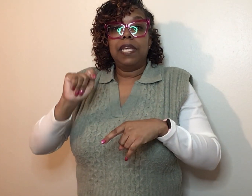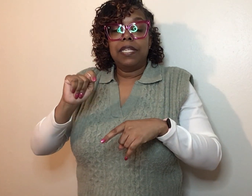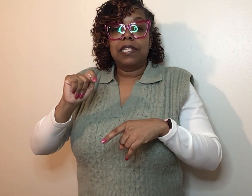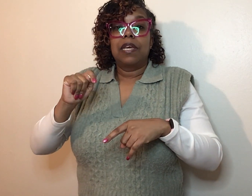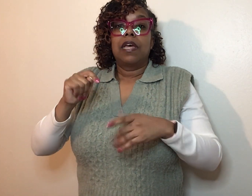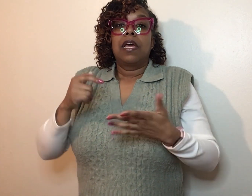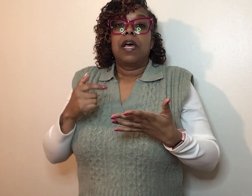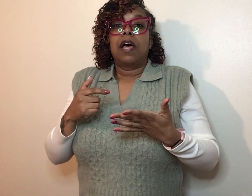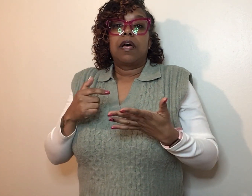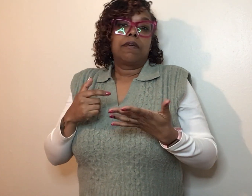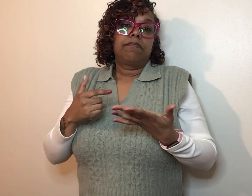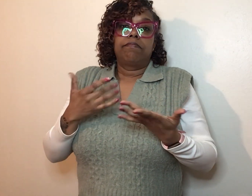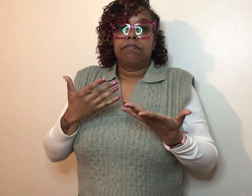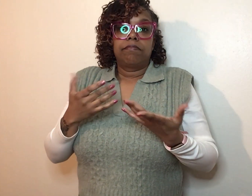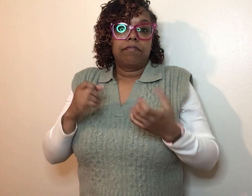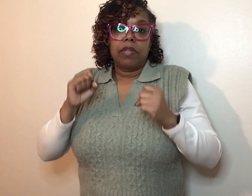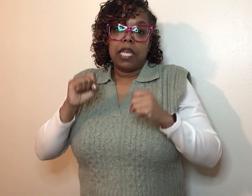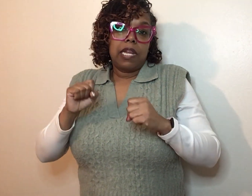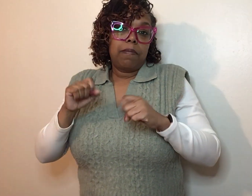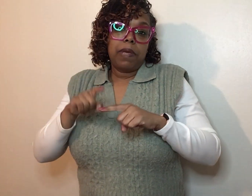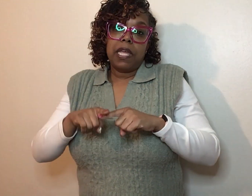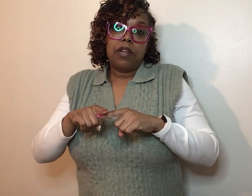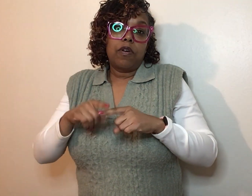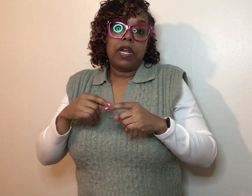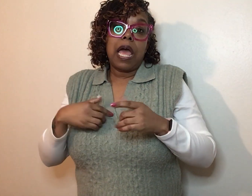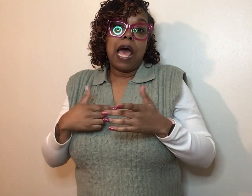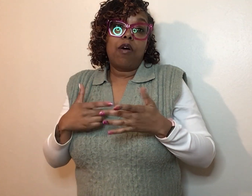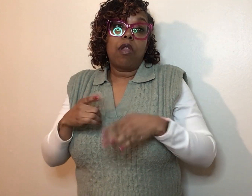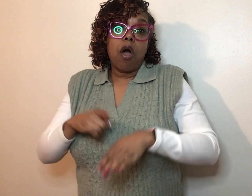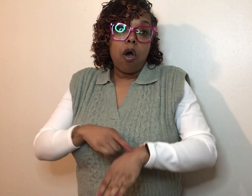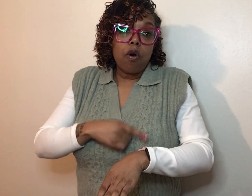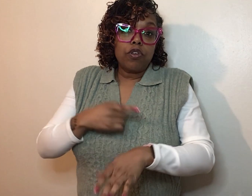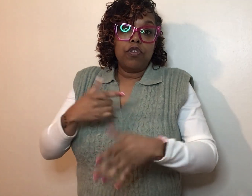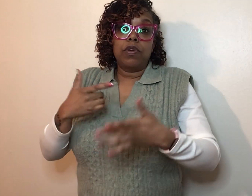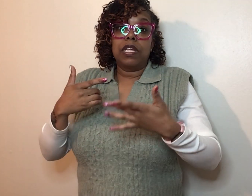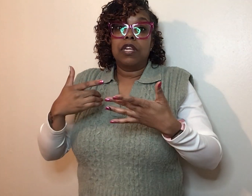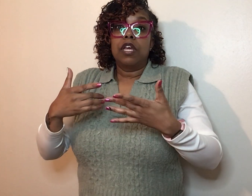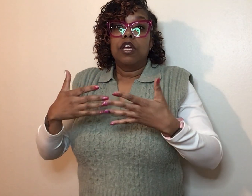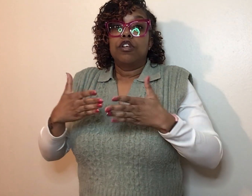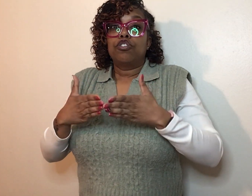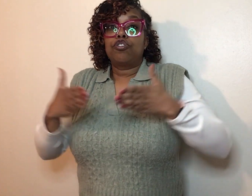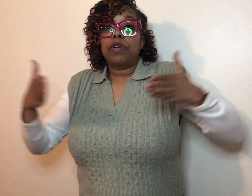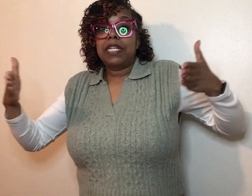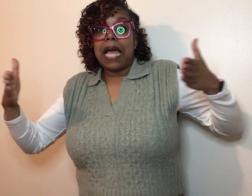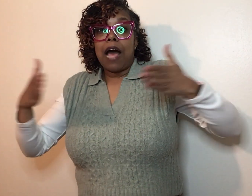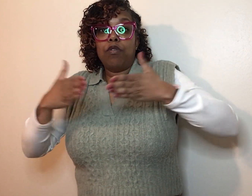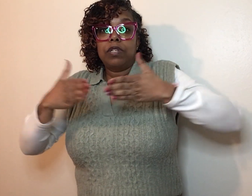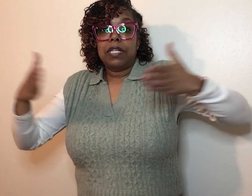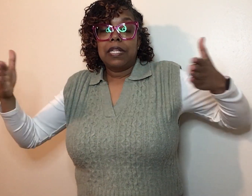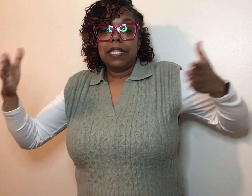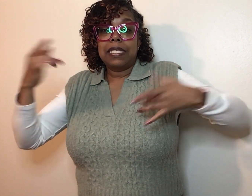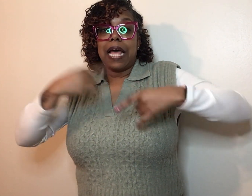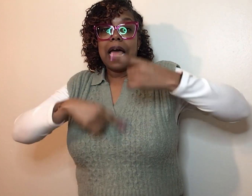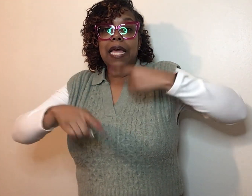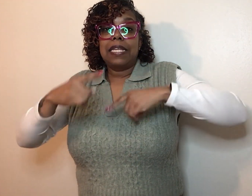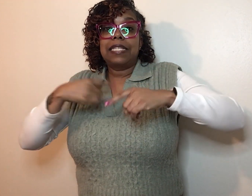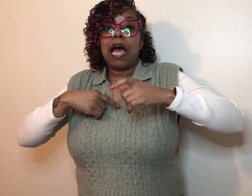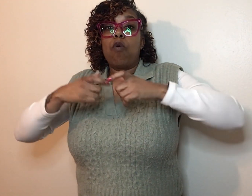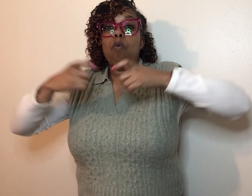beat, um, can depend on how long you can stretch out the signs, how